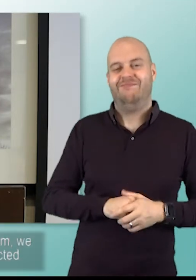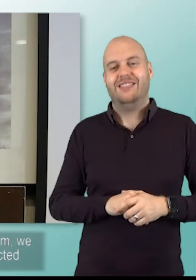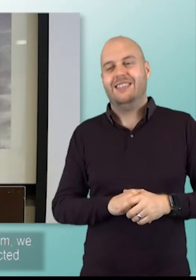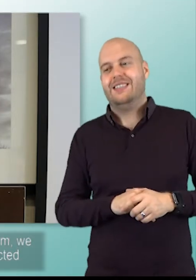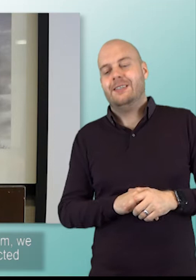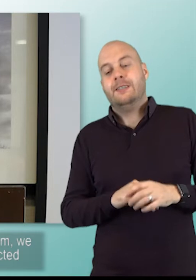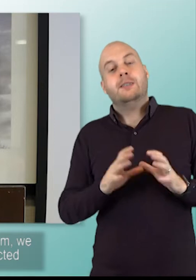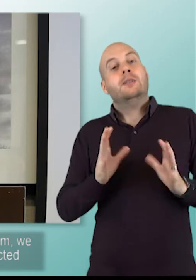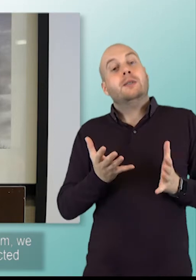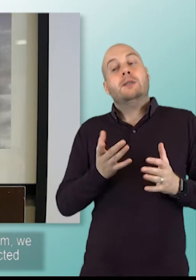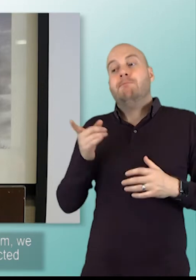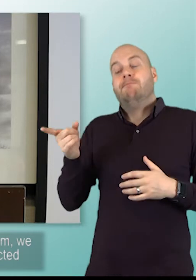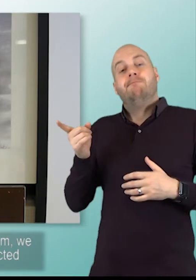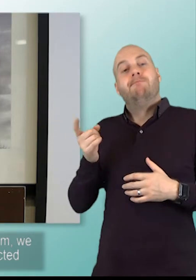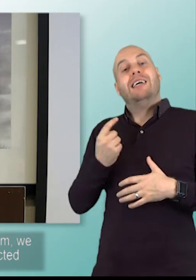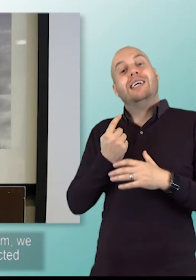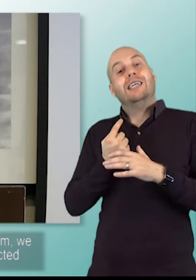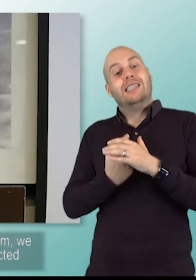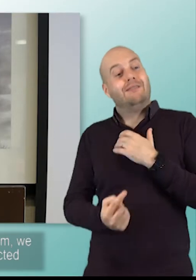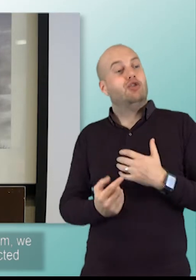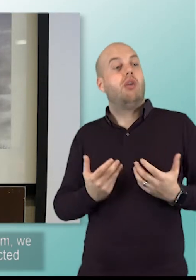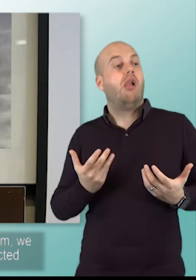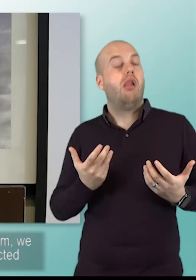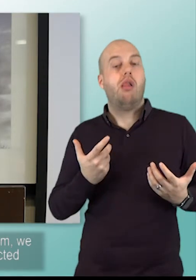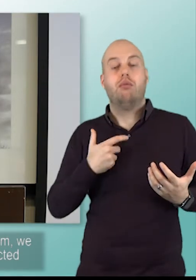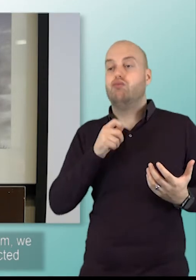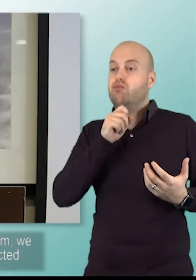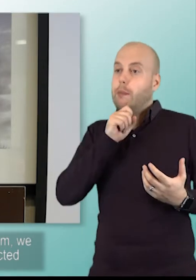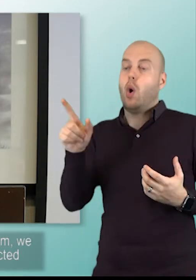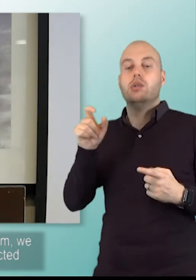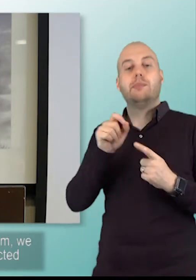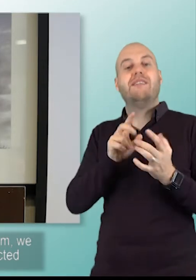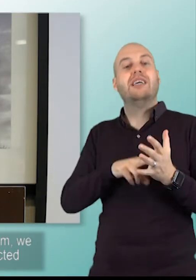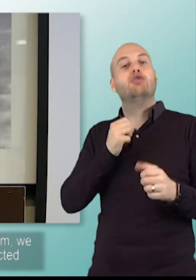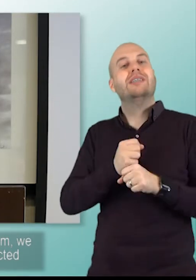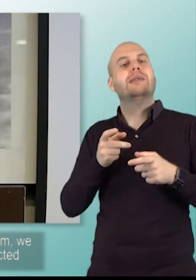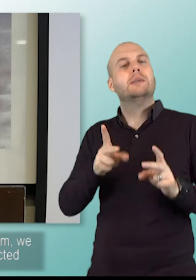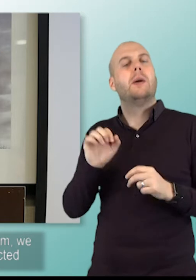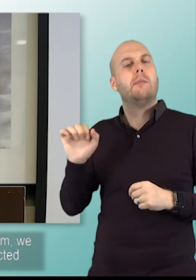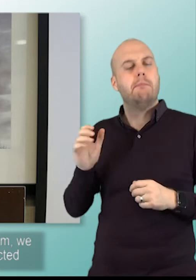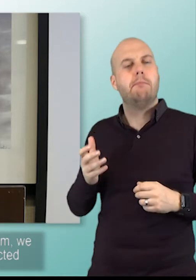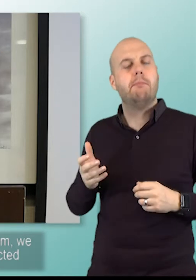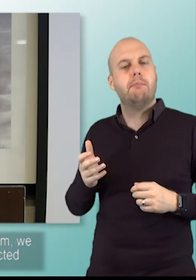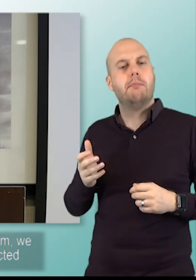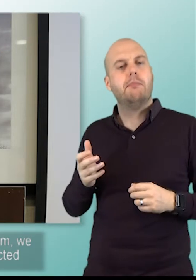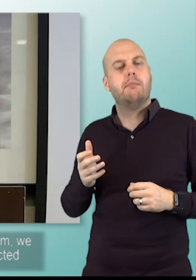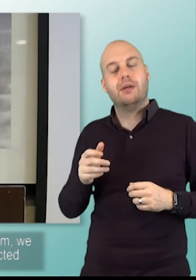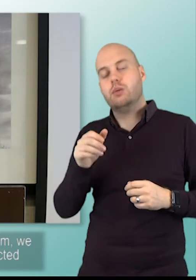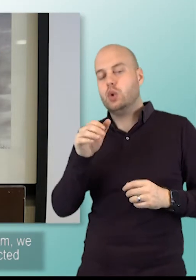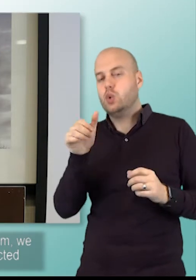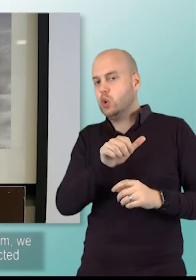that. An individual who you are reporting to the PVG system, we should say at this